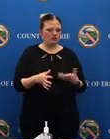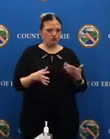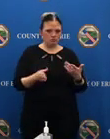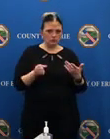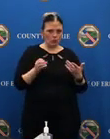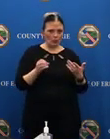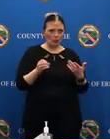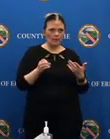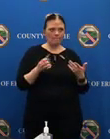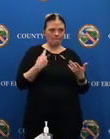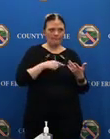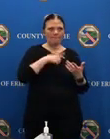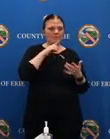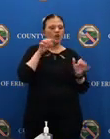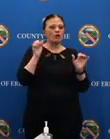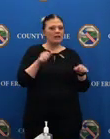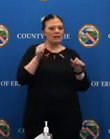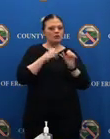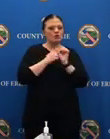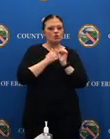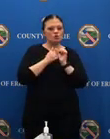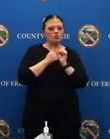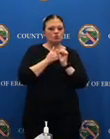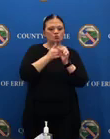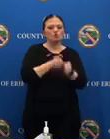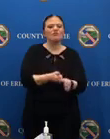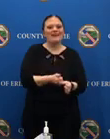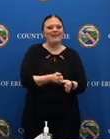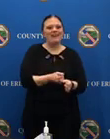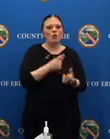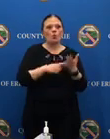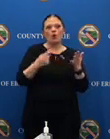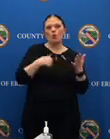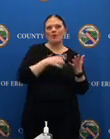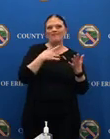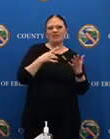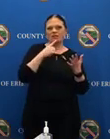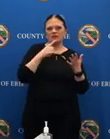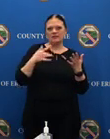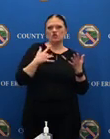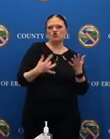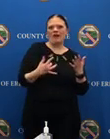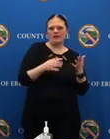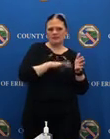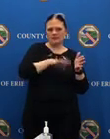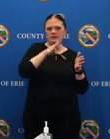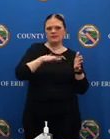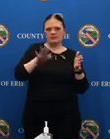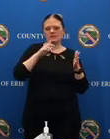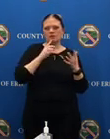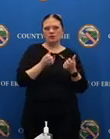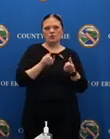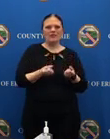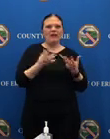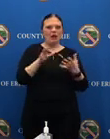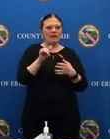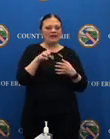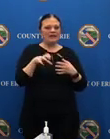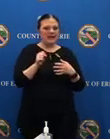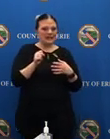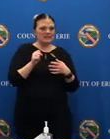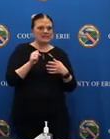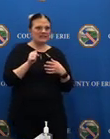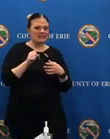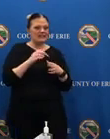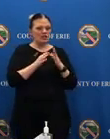so we are able to track what we feel is the trends with the number of cases in our community by looking at